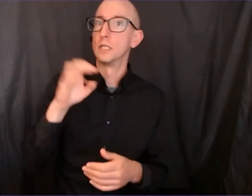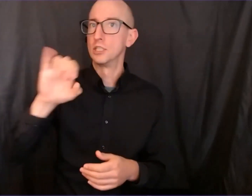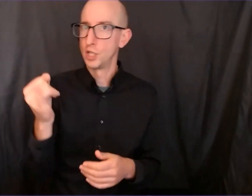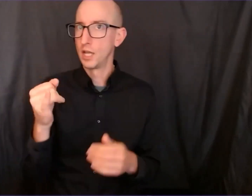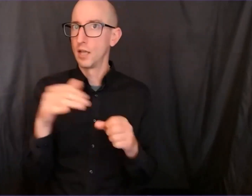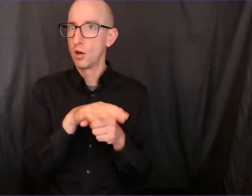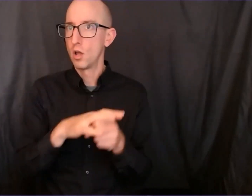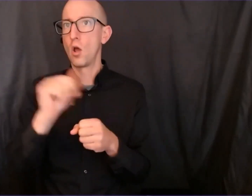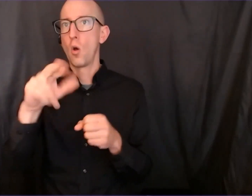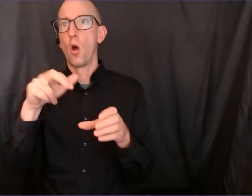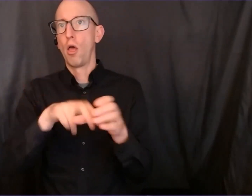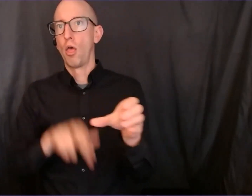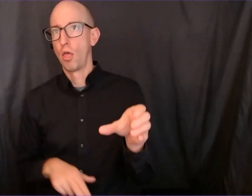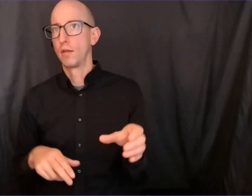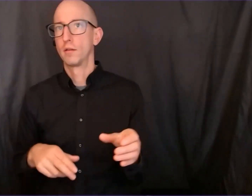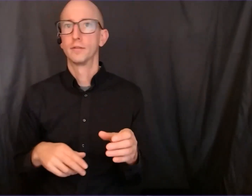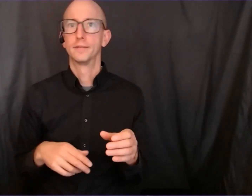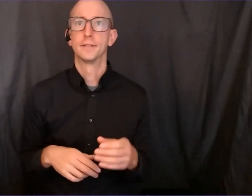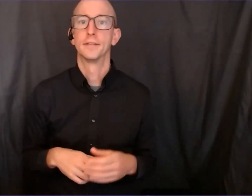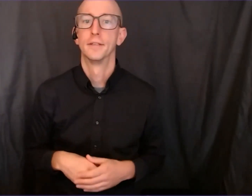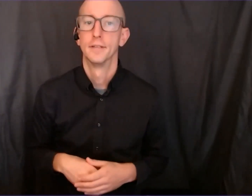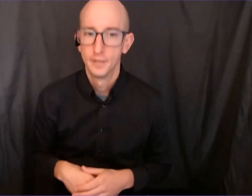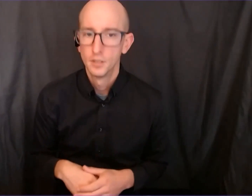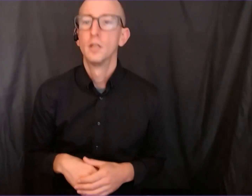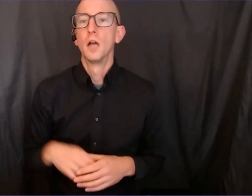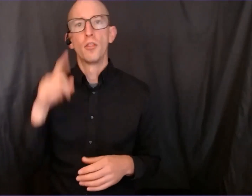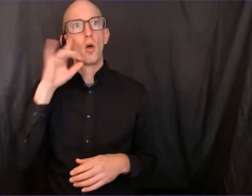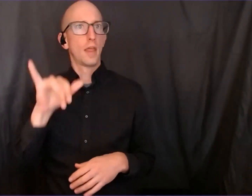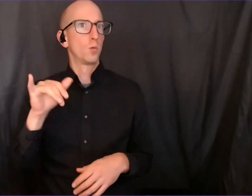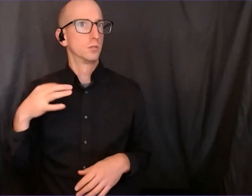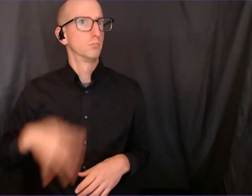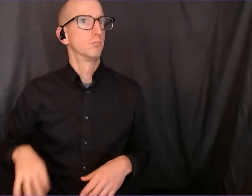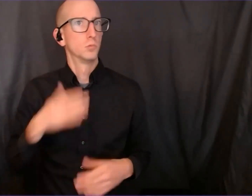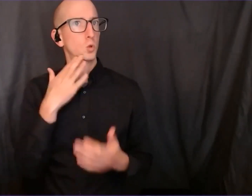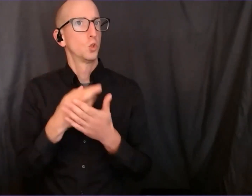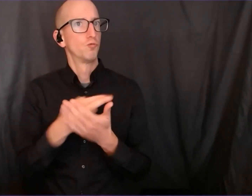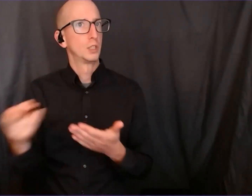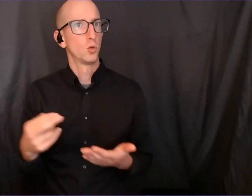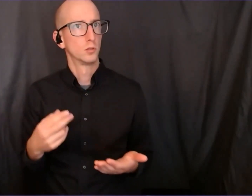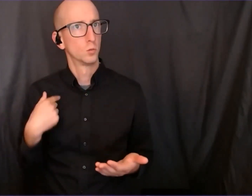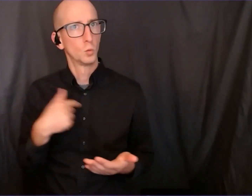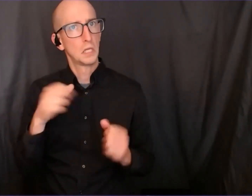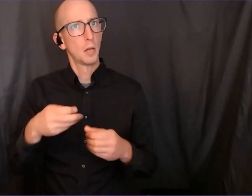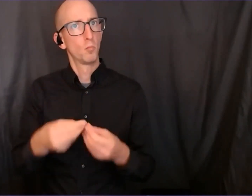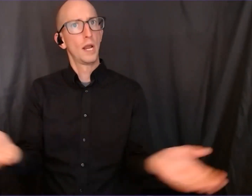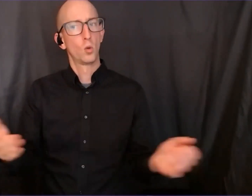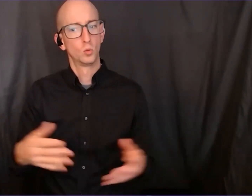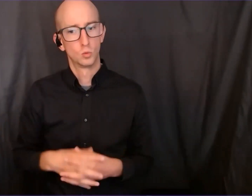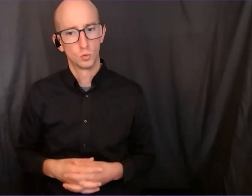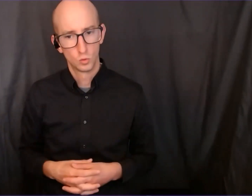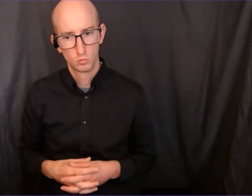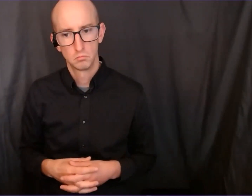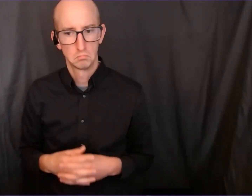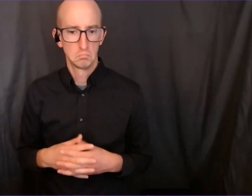that designation. And I thought that was a really useful kind of resource to put out, so I could see that it'd be nice to have